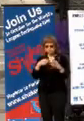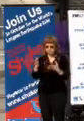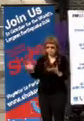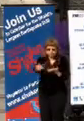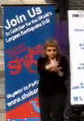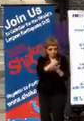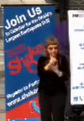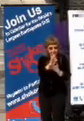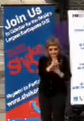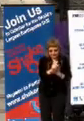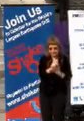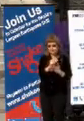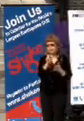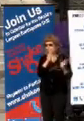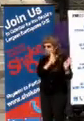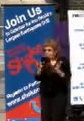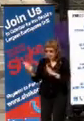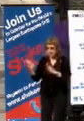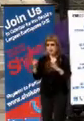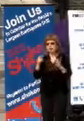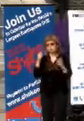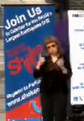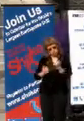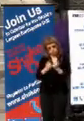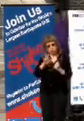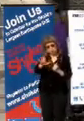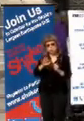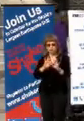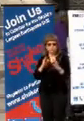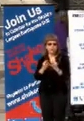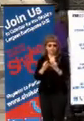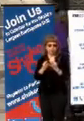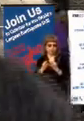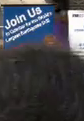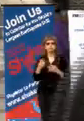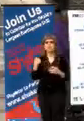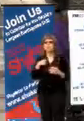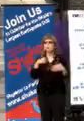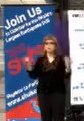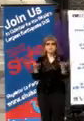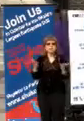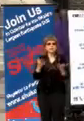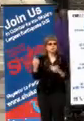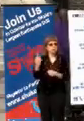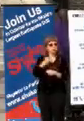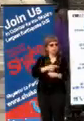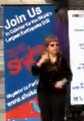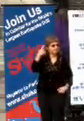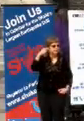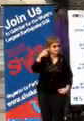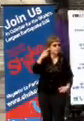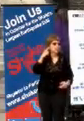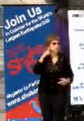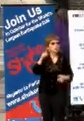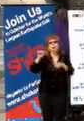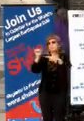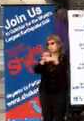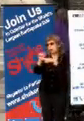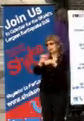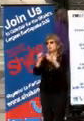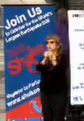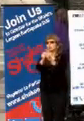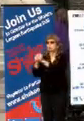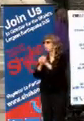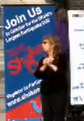needs and the access and functional needs of your family. We are here today to take the collective opportunity to practice drop,